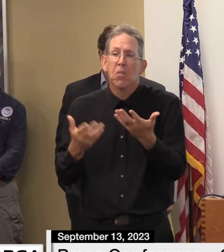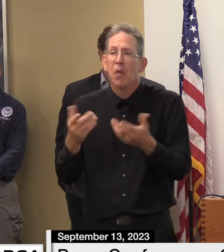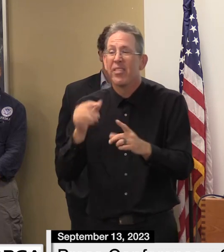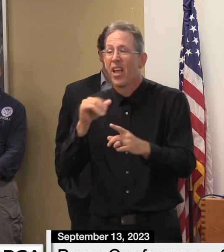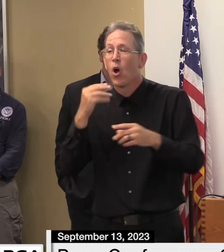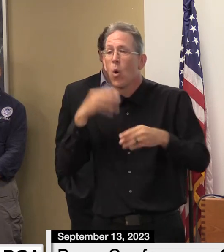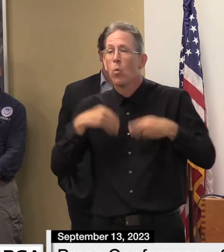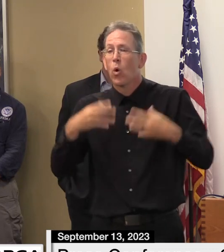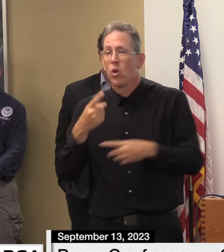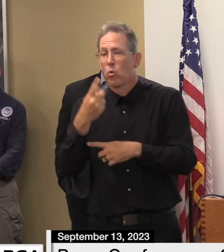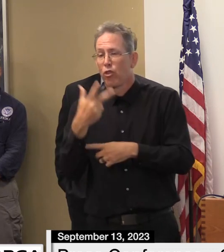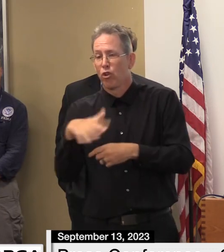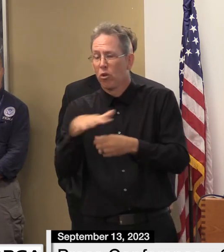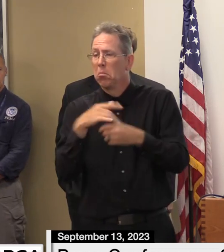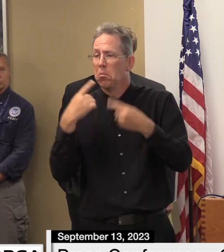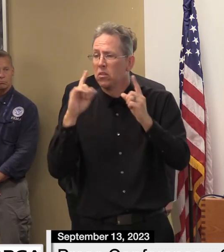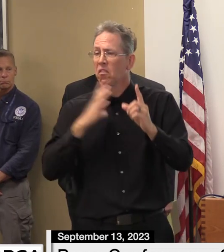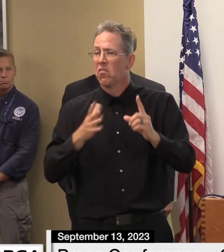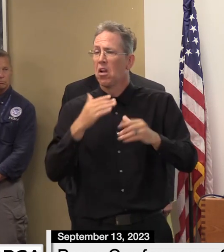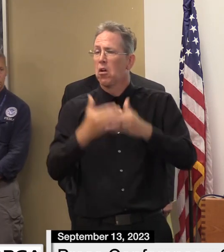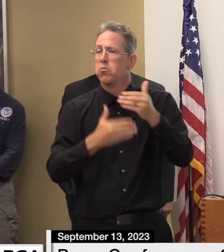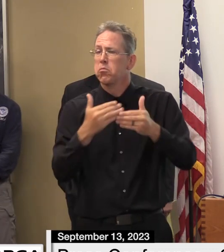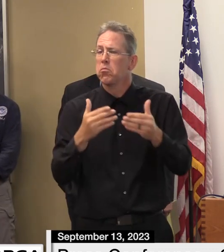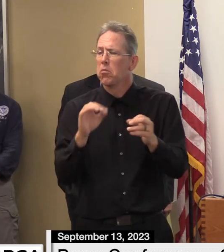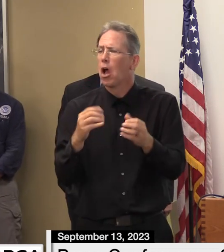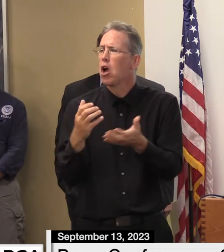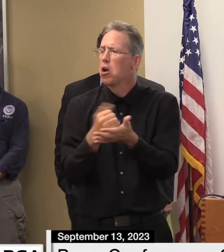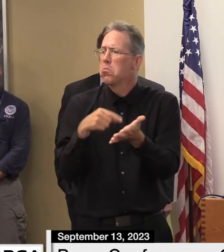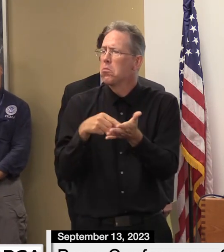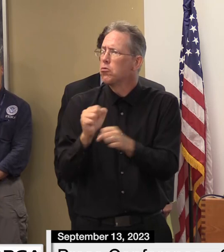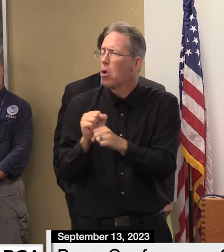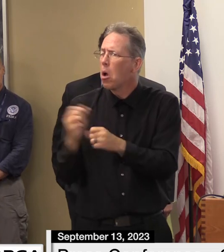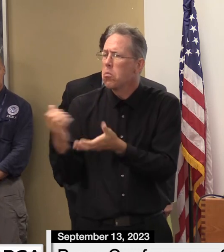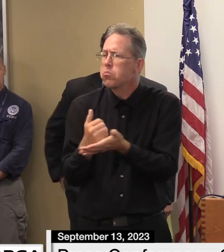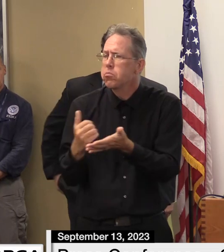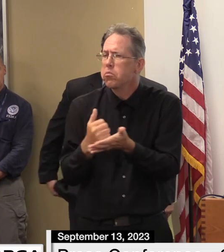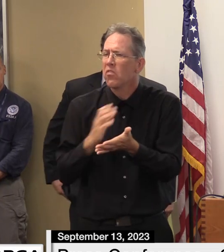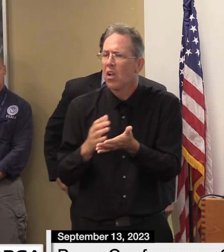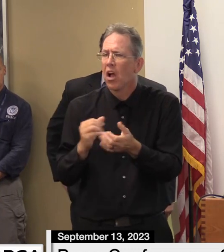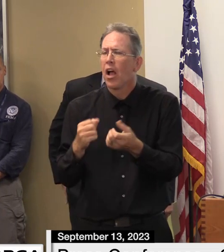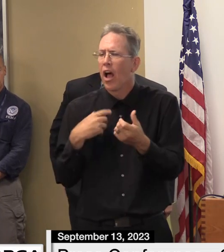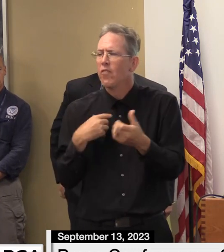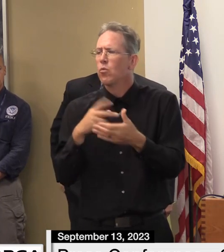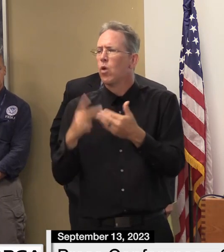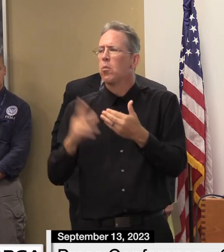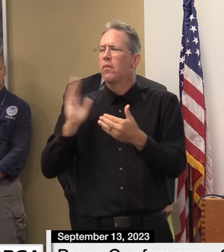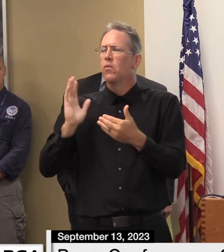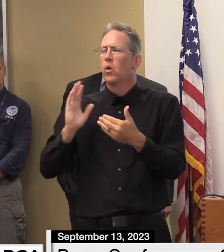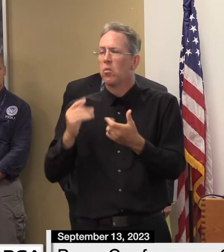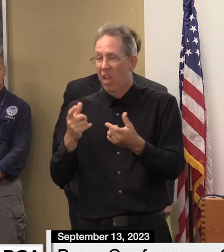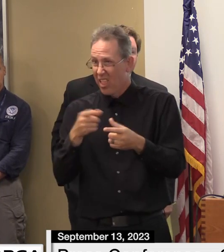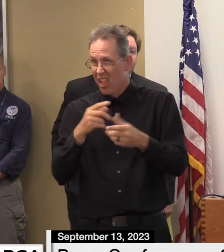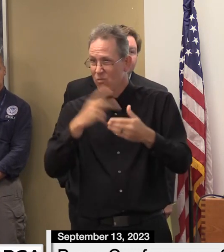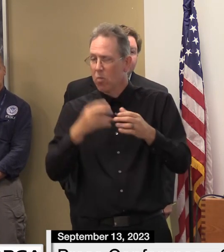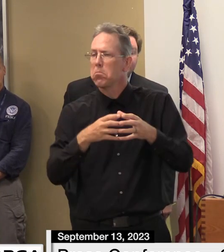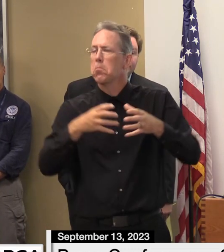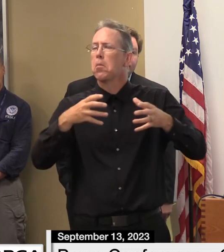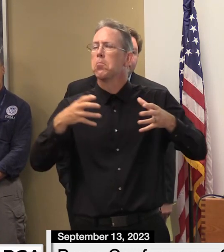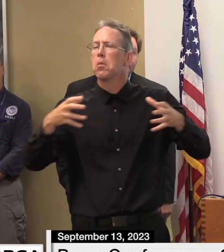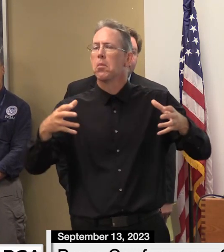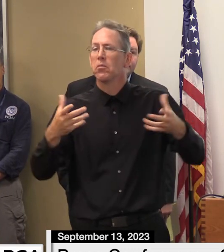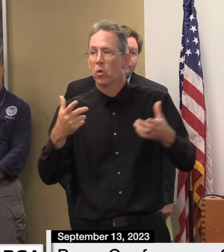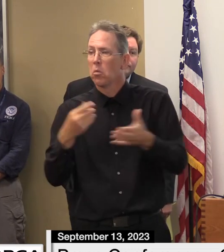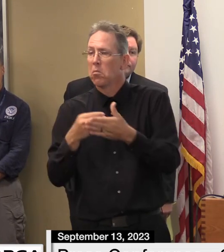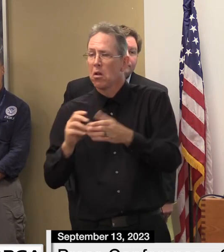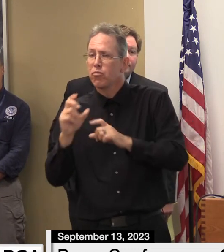really successful middle-income homeownership development program where we have been funding at VHFA using